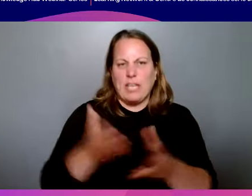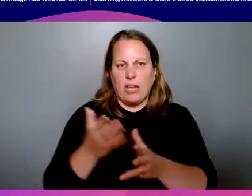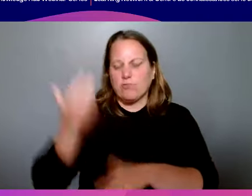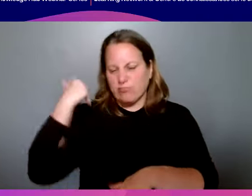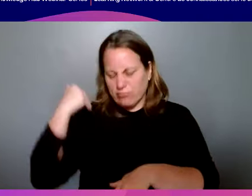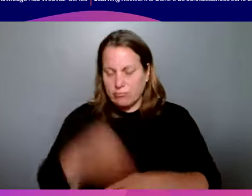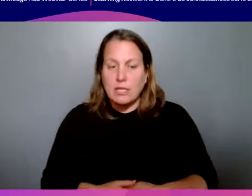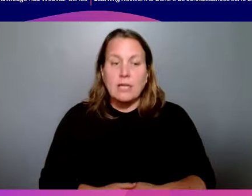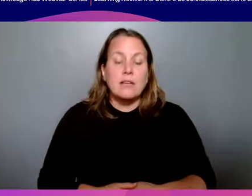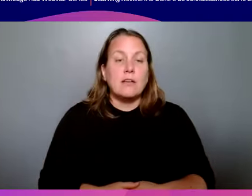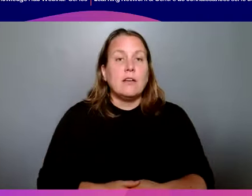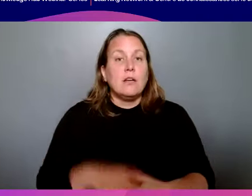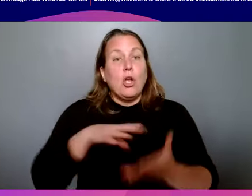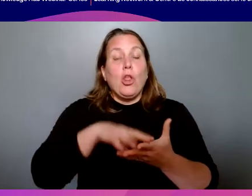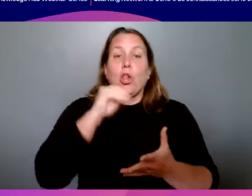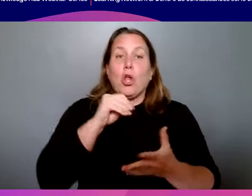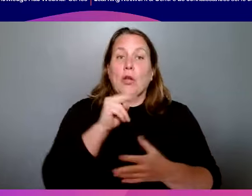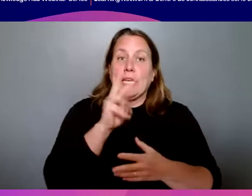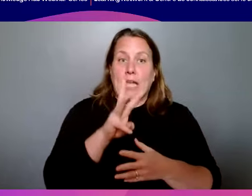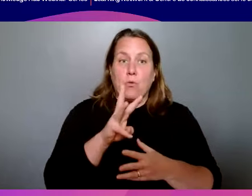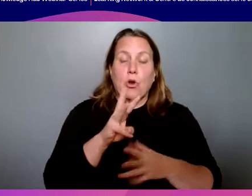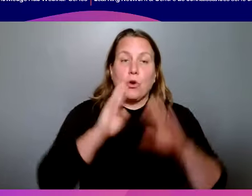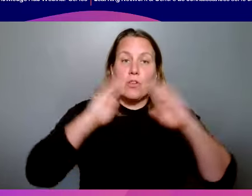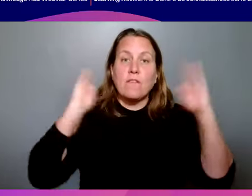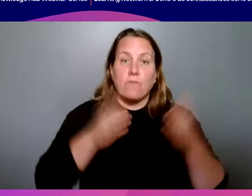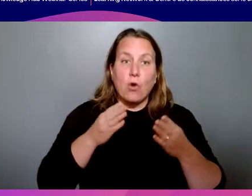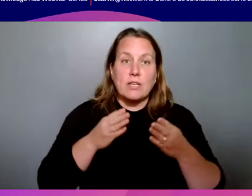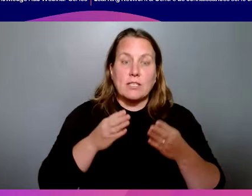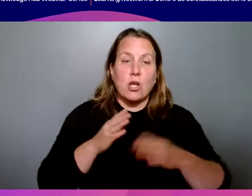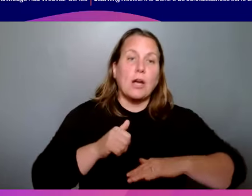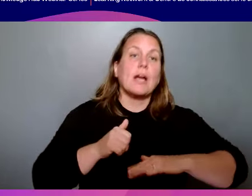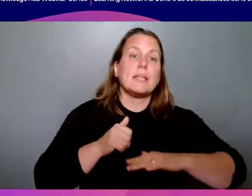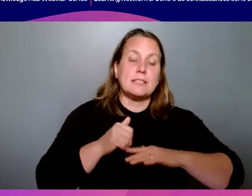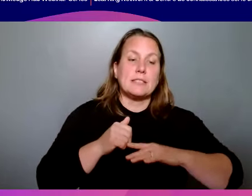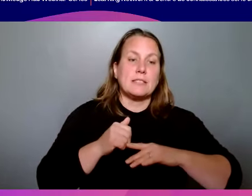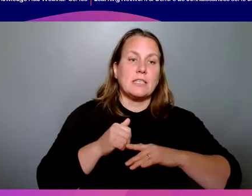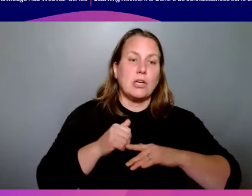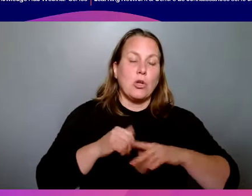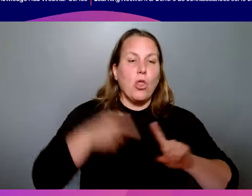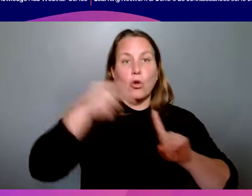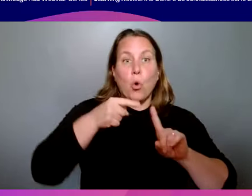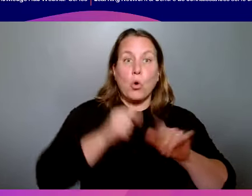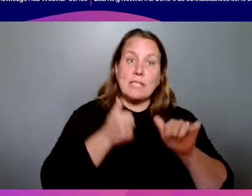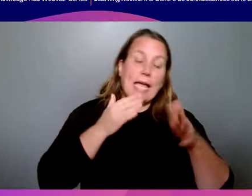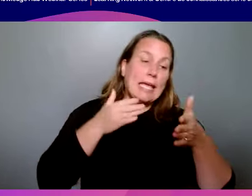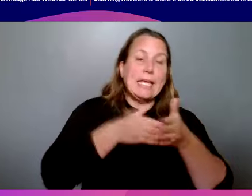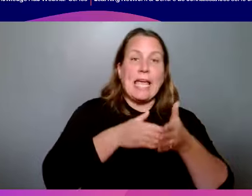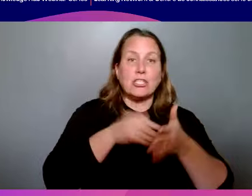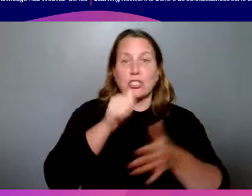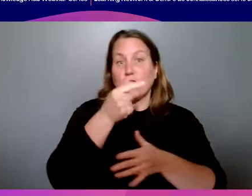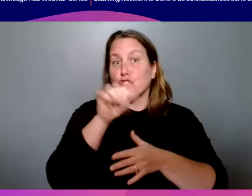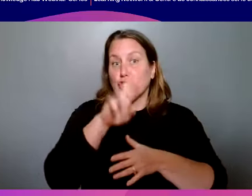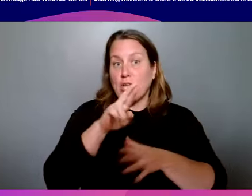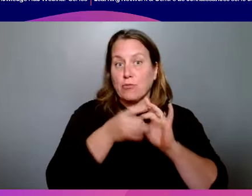As the Learning Network is focused on mobilizing knowledge to end the spectrum of gender-based violence, we also recognize that today, these